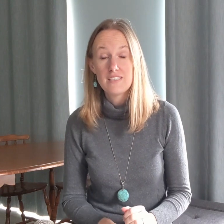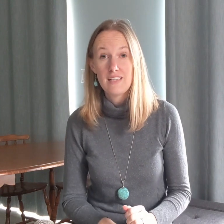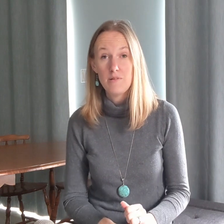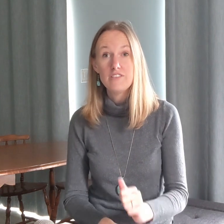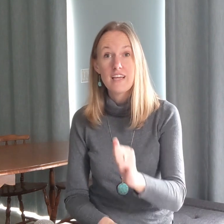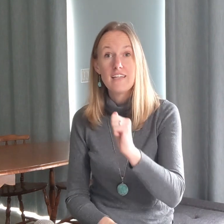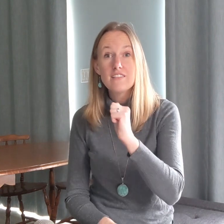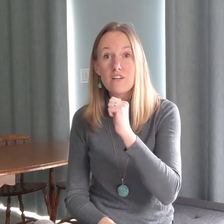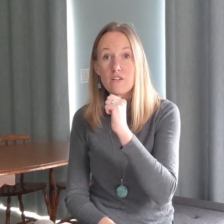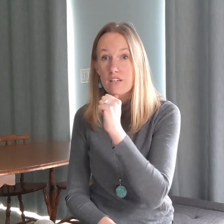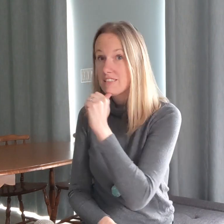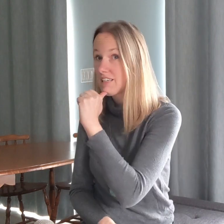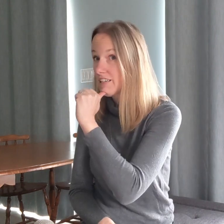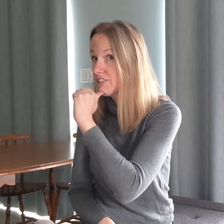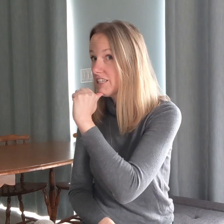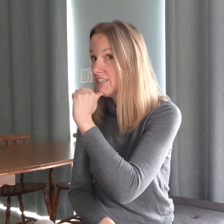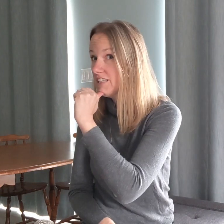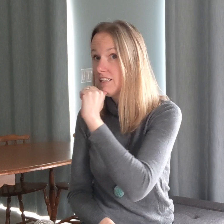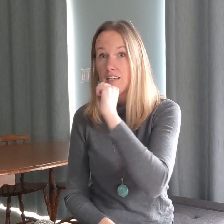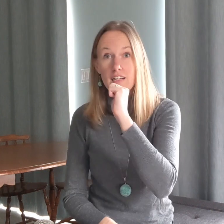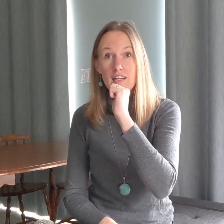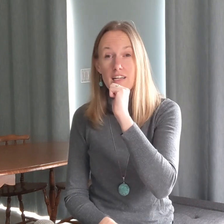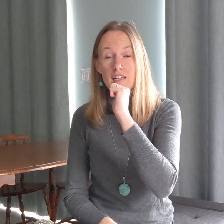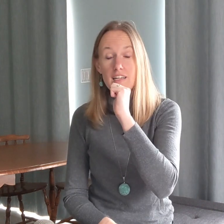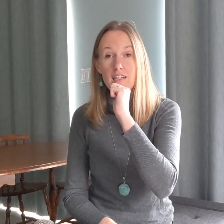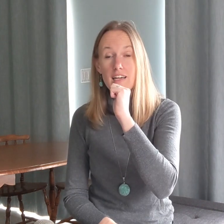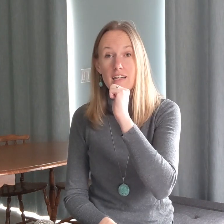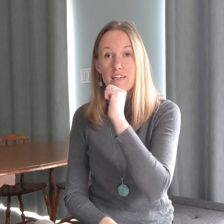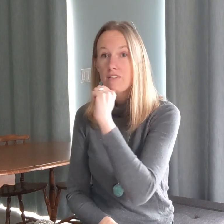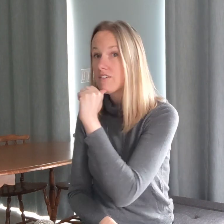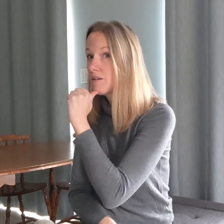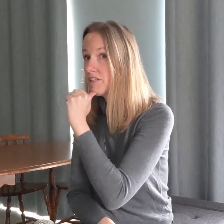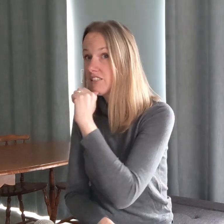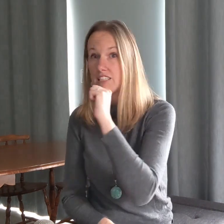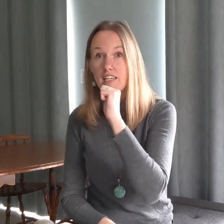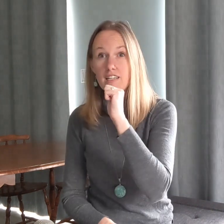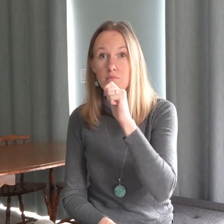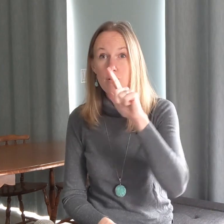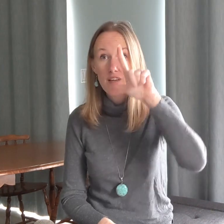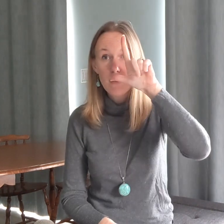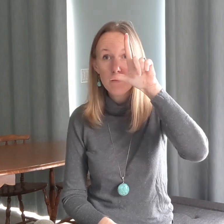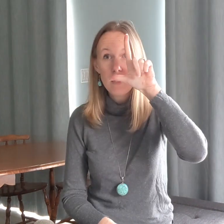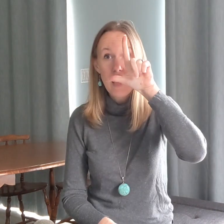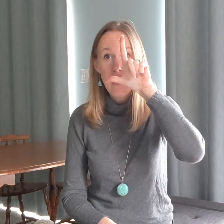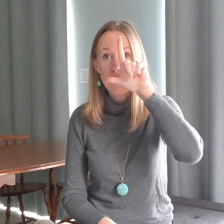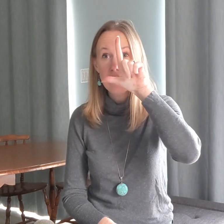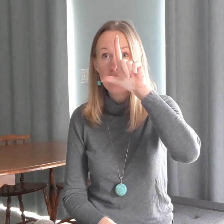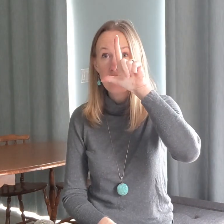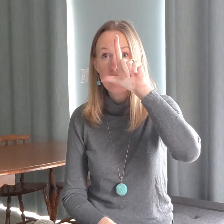syllables okay so you're gonna start at your chin okay and with your thumb on your chin and then moving up an L in front of your